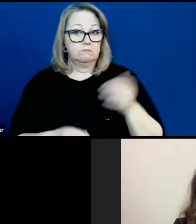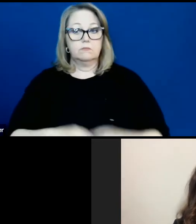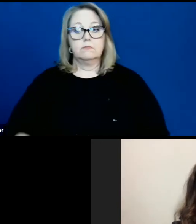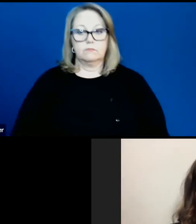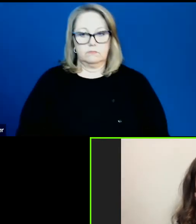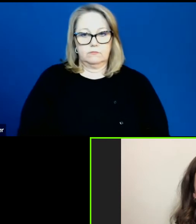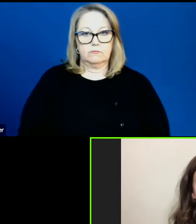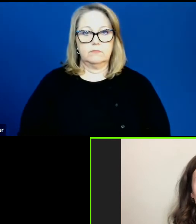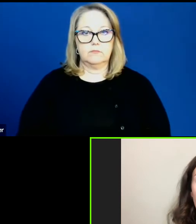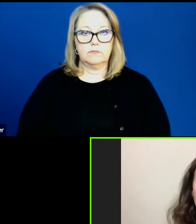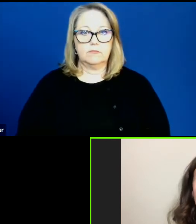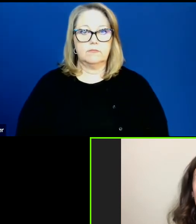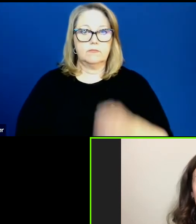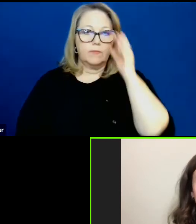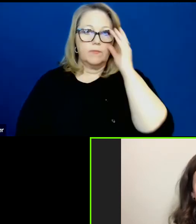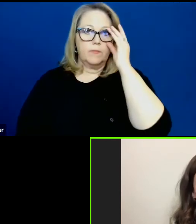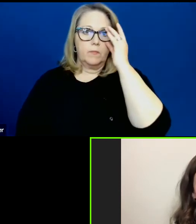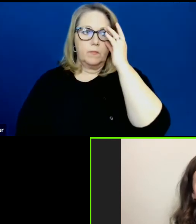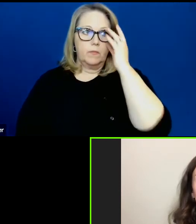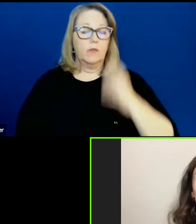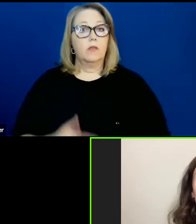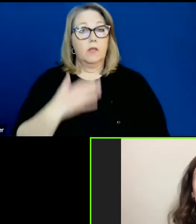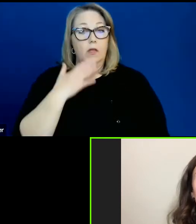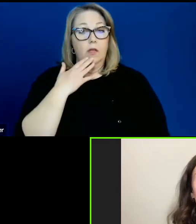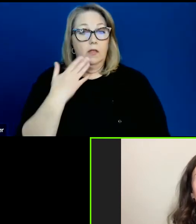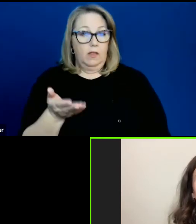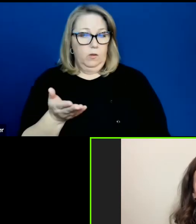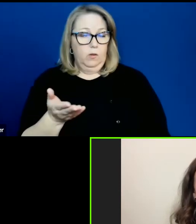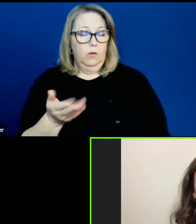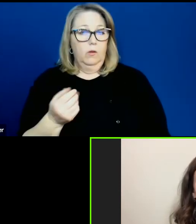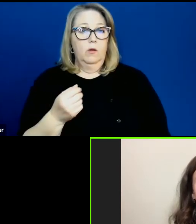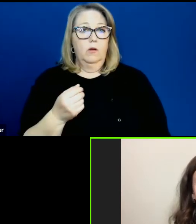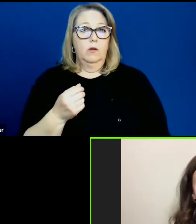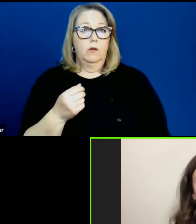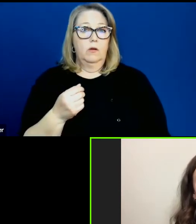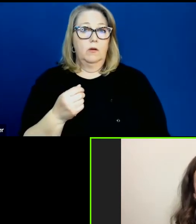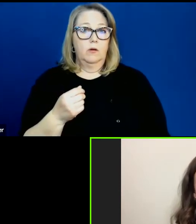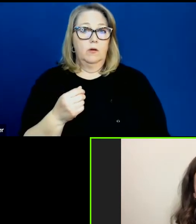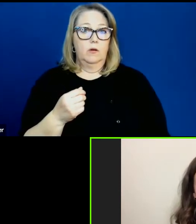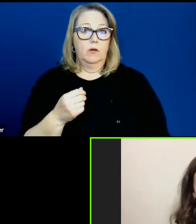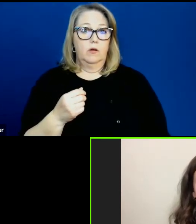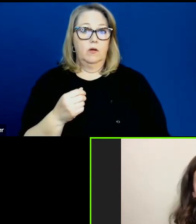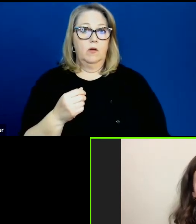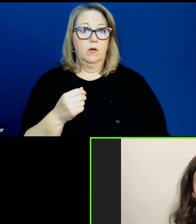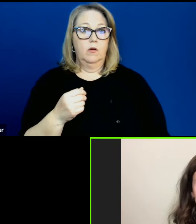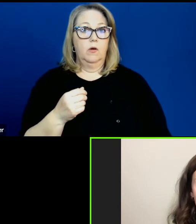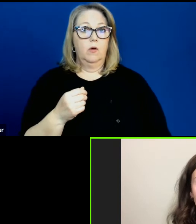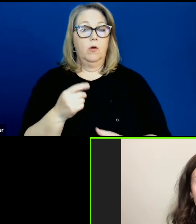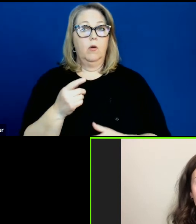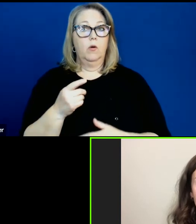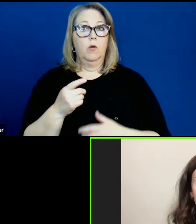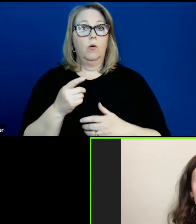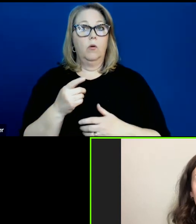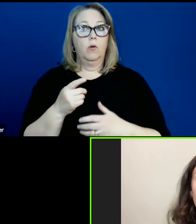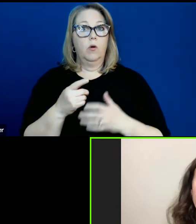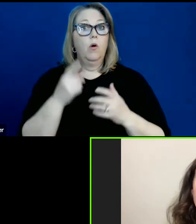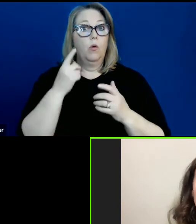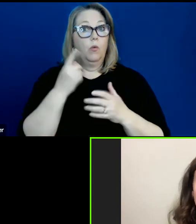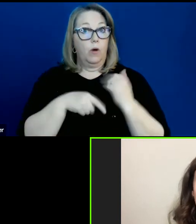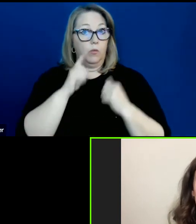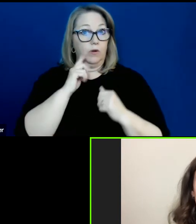Thank you, Governor. Thank you for the question. The doses that we are seeing administered into Nevada WebIZ